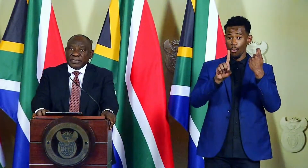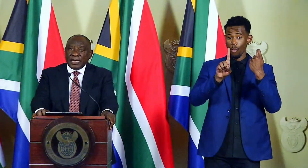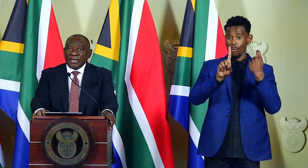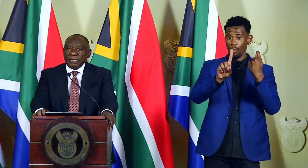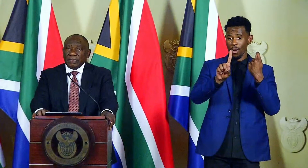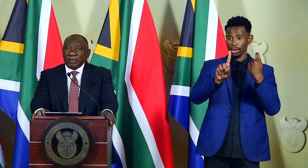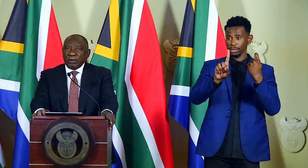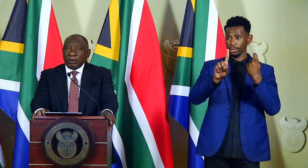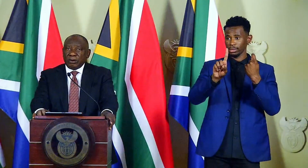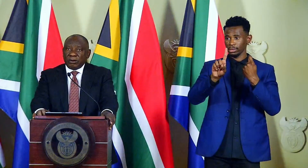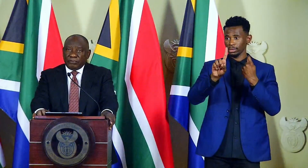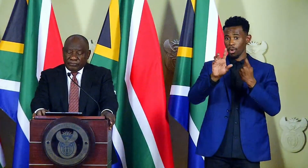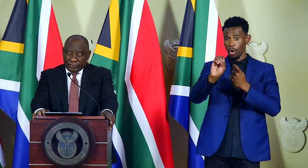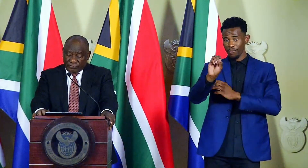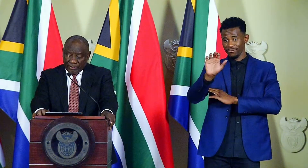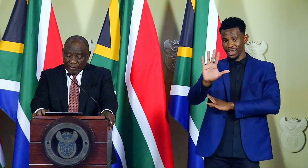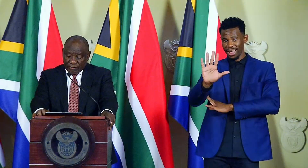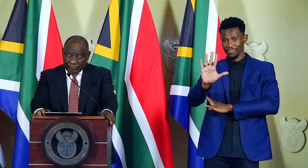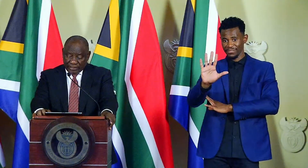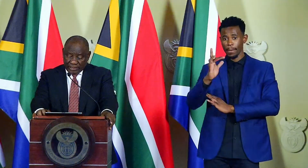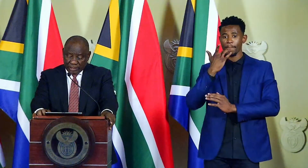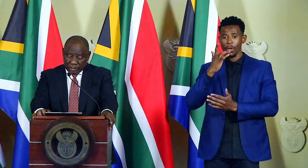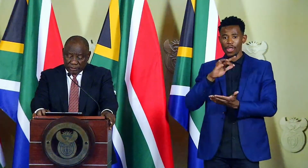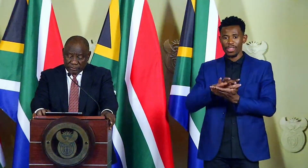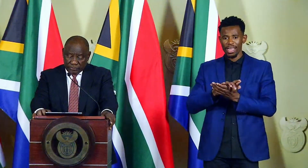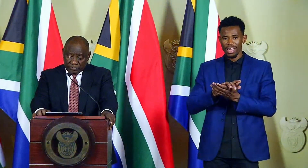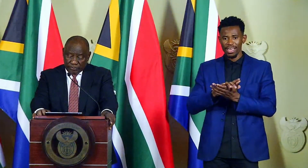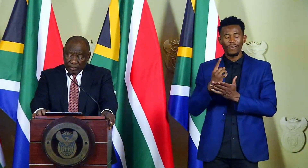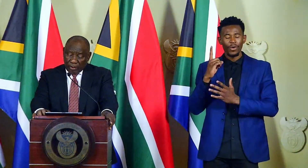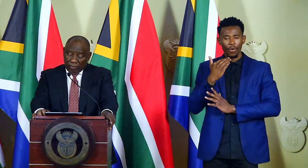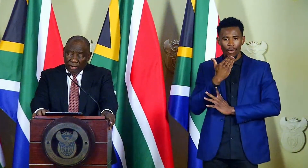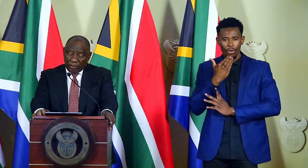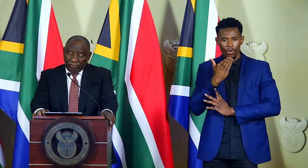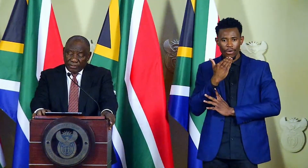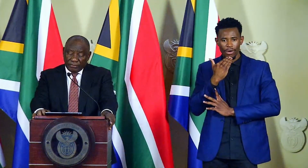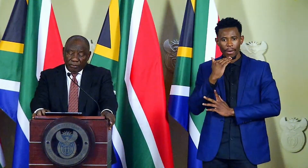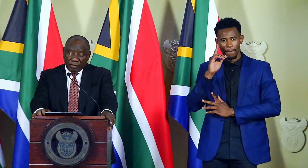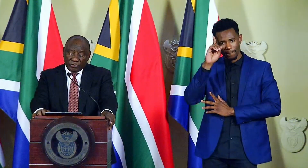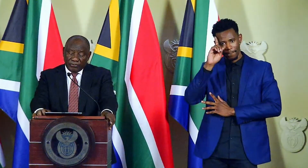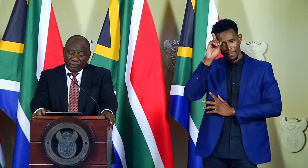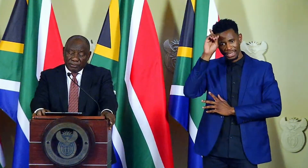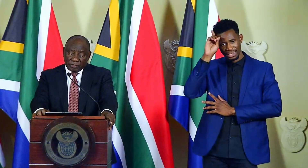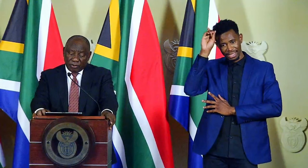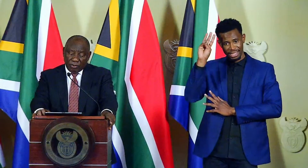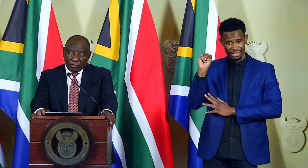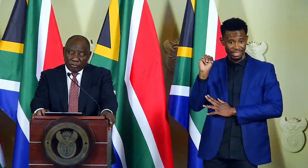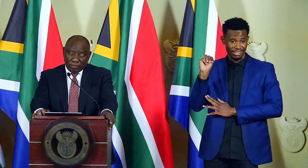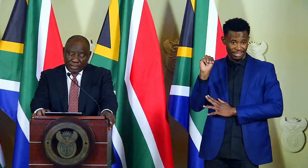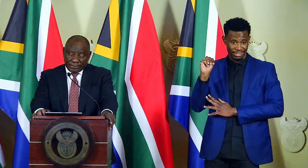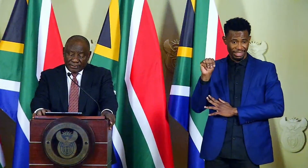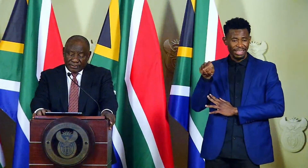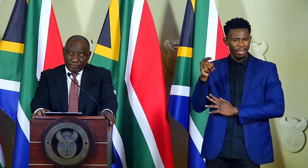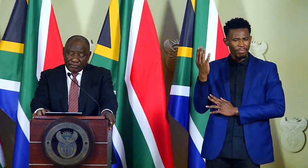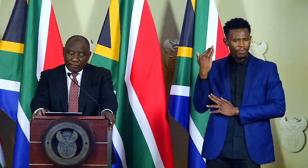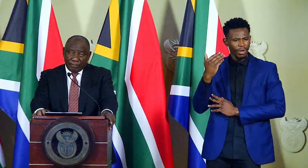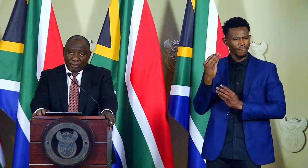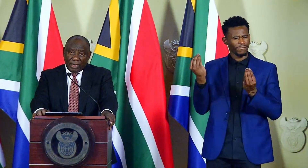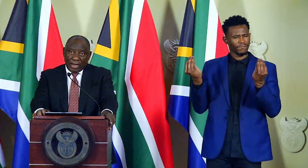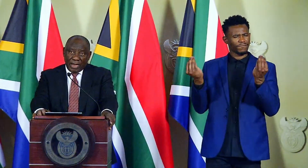105th birthday of the father of our nation. One of his most famous quotes